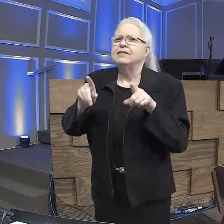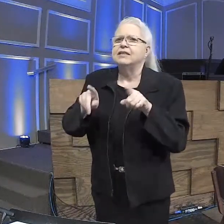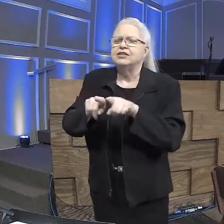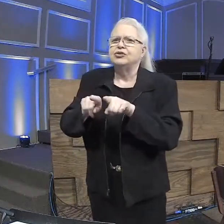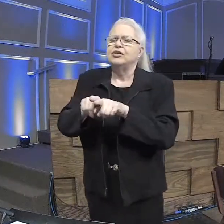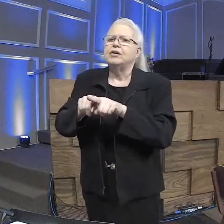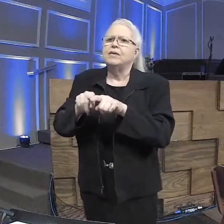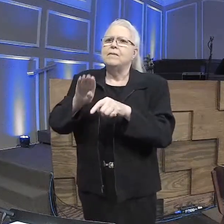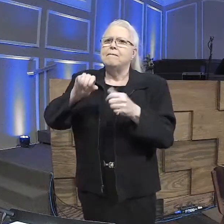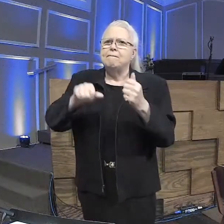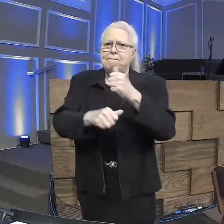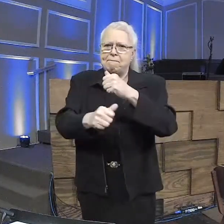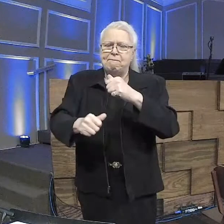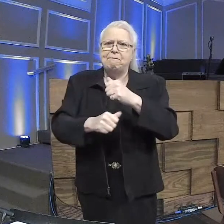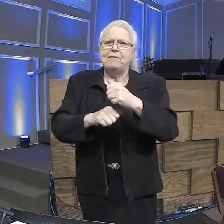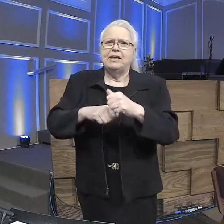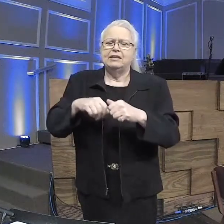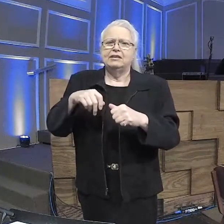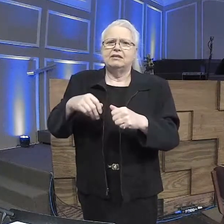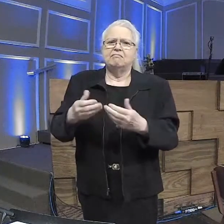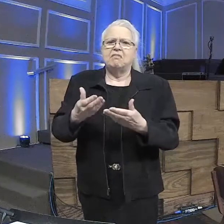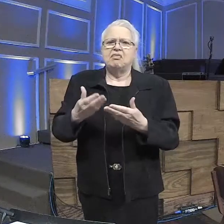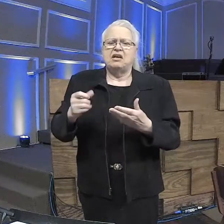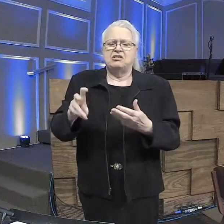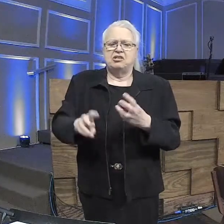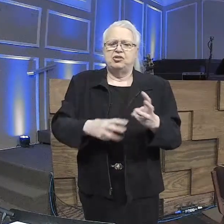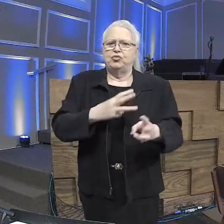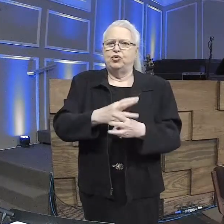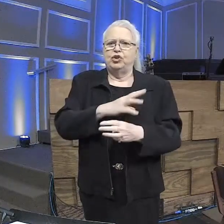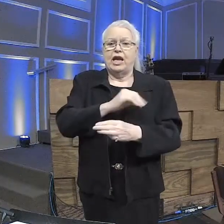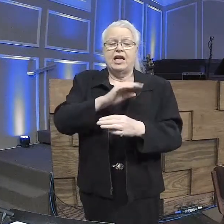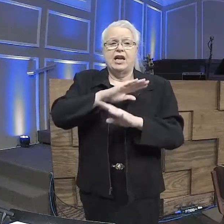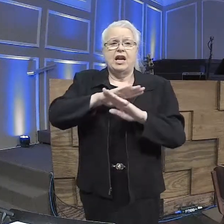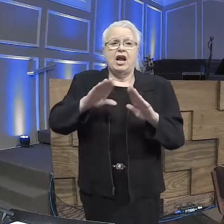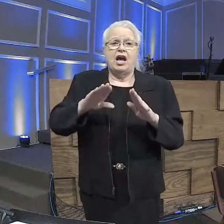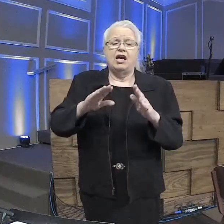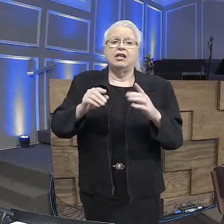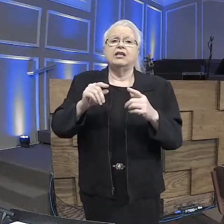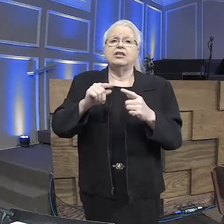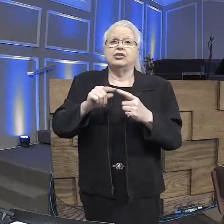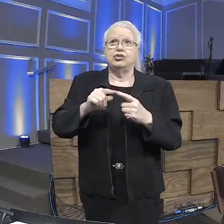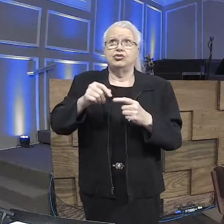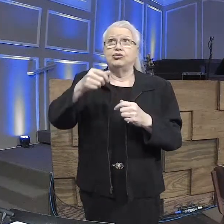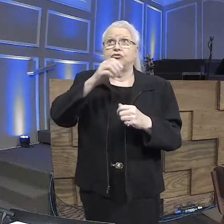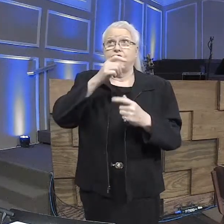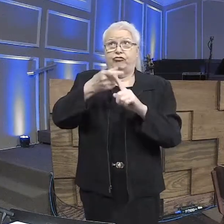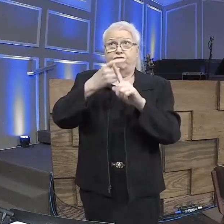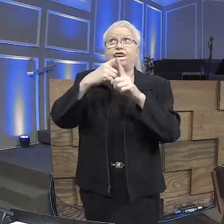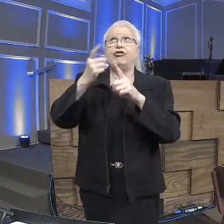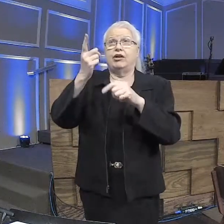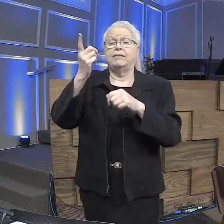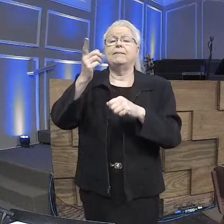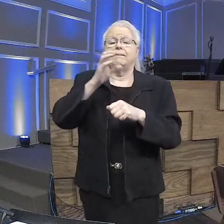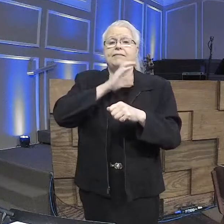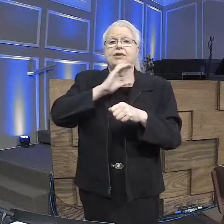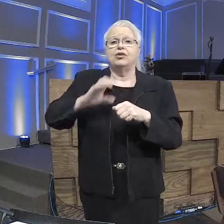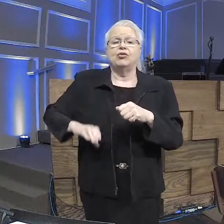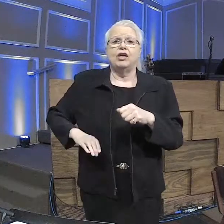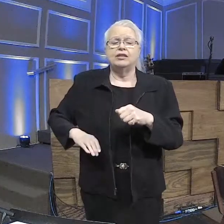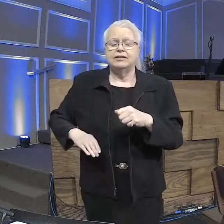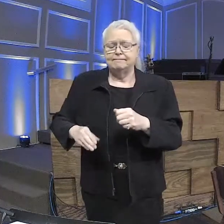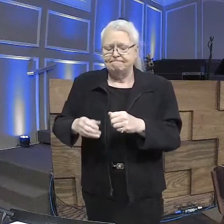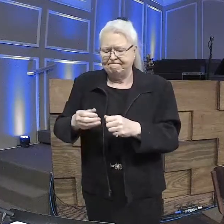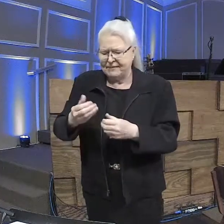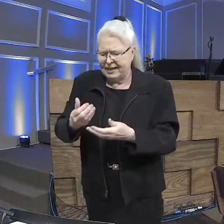not according to Christ." Would you pray with me? Father, today I pray for a filling of your Holy Spirit. Help me to